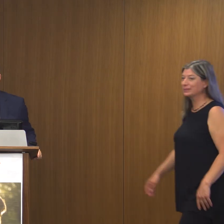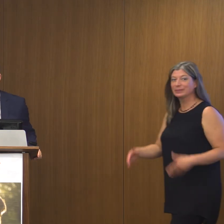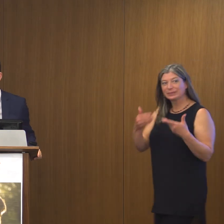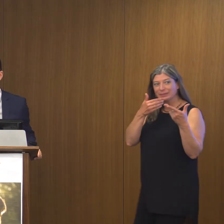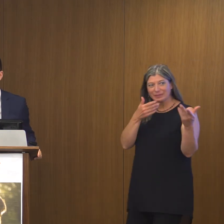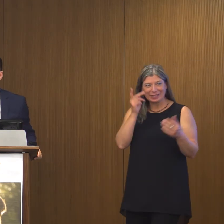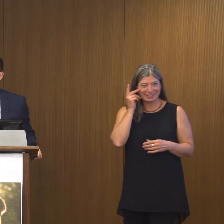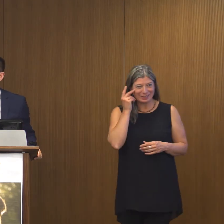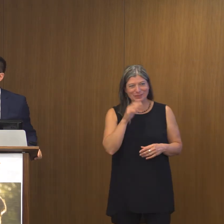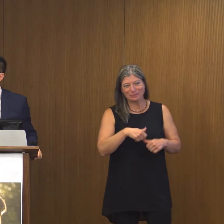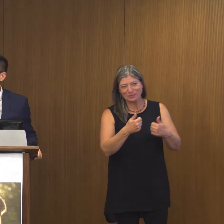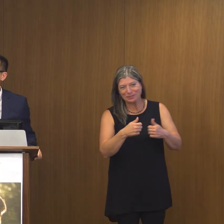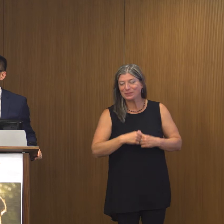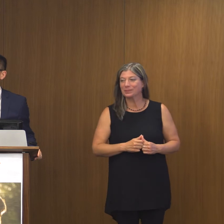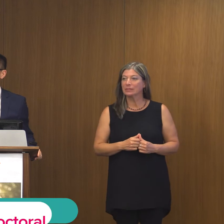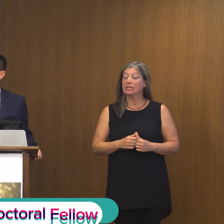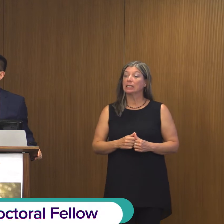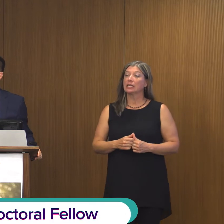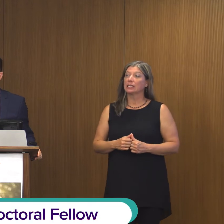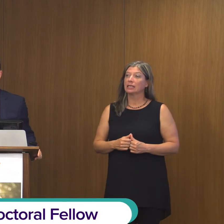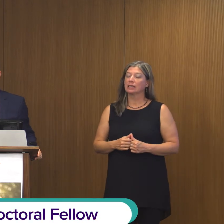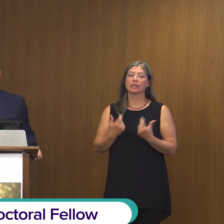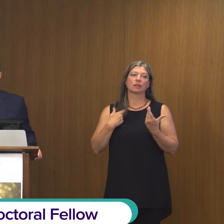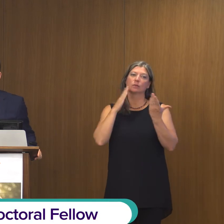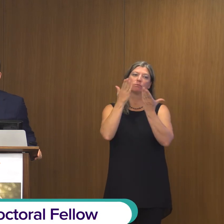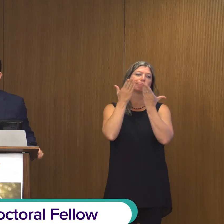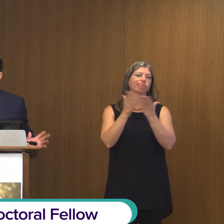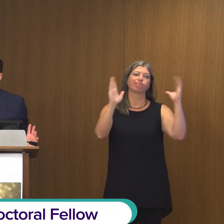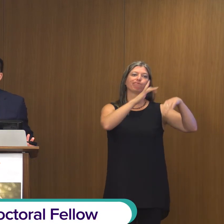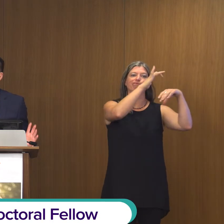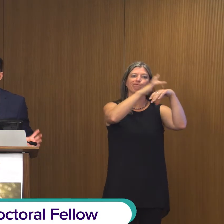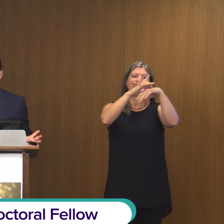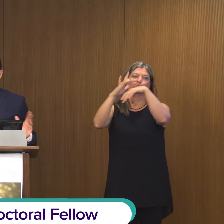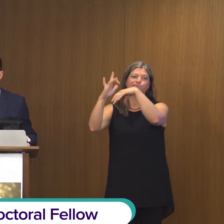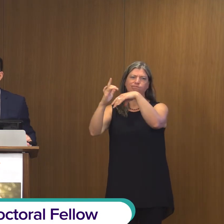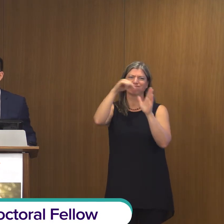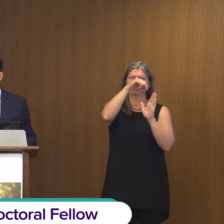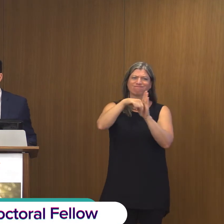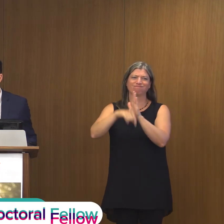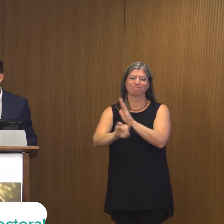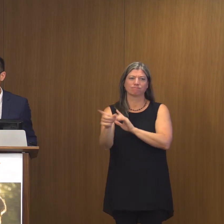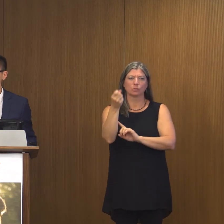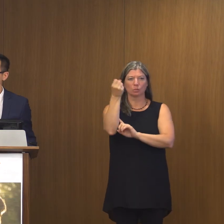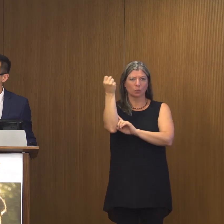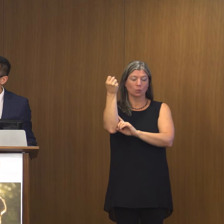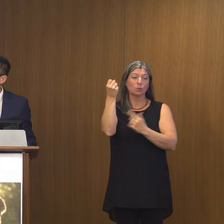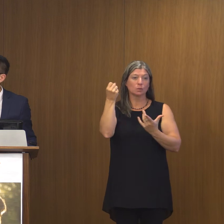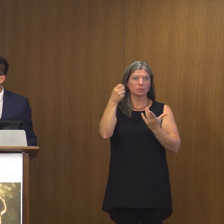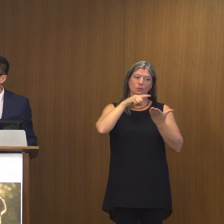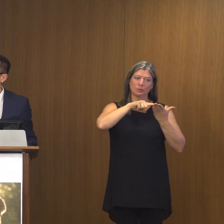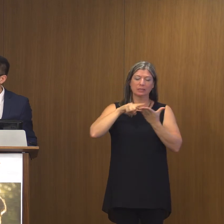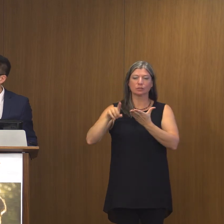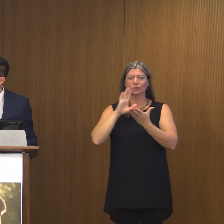Thanks, Keiko. So I'm going to give a really high-level overview of a lot of the research we've been doing on this project. It's going to be